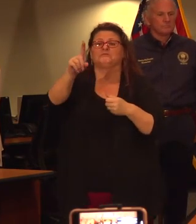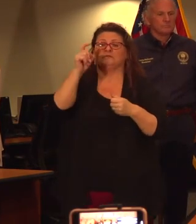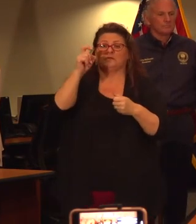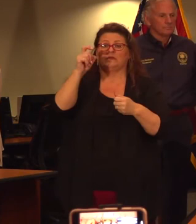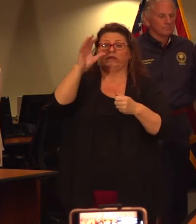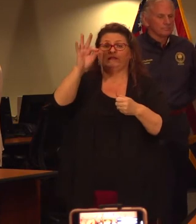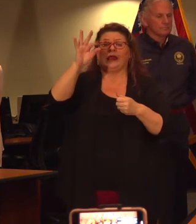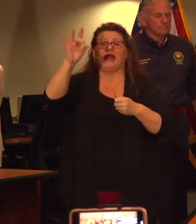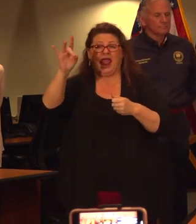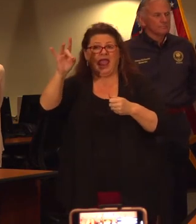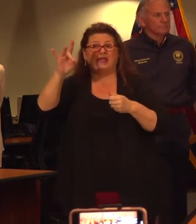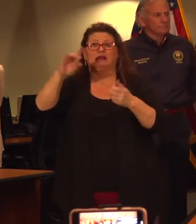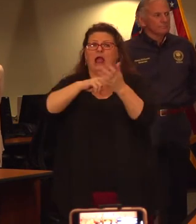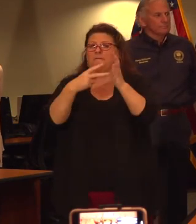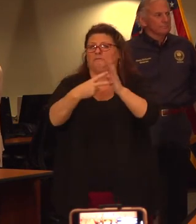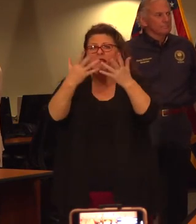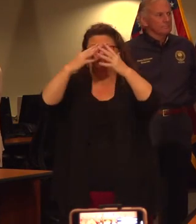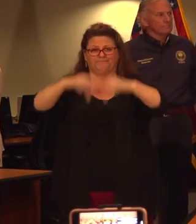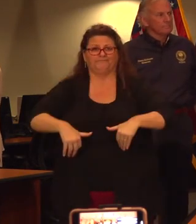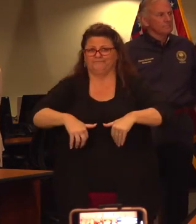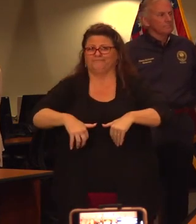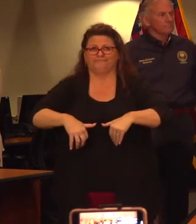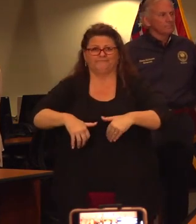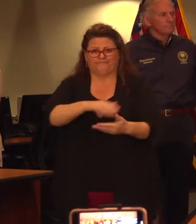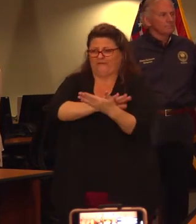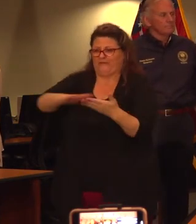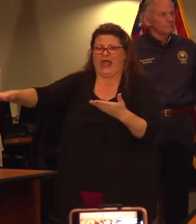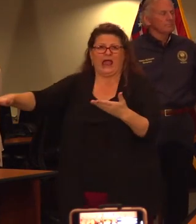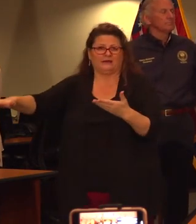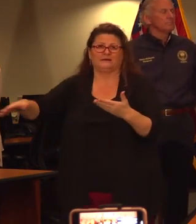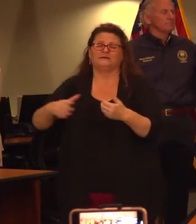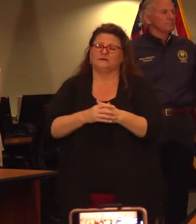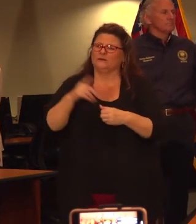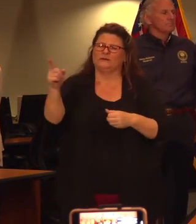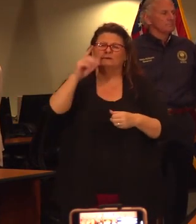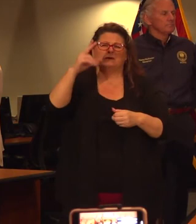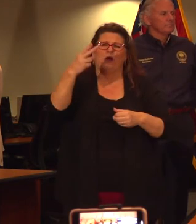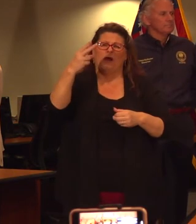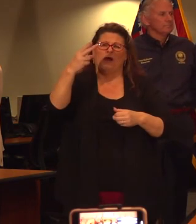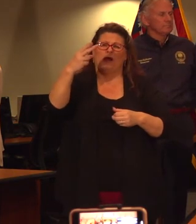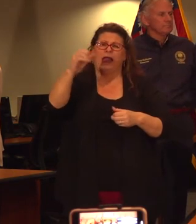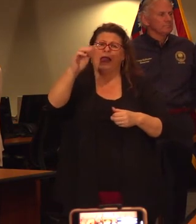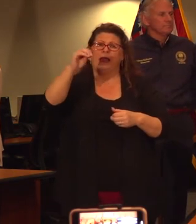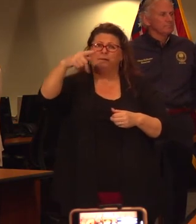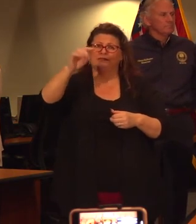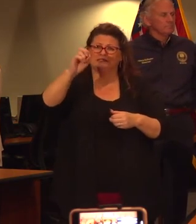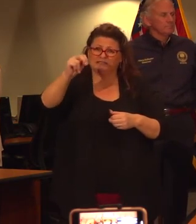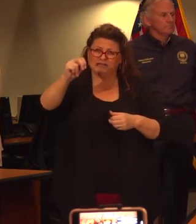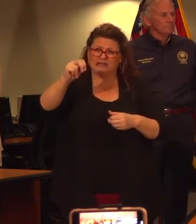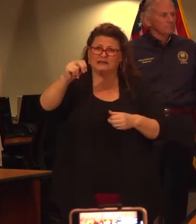In particular, Hampton and Oconee counties suffered significant losses. Oconee with 221